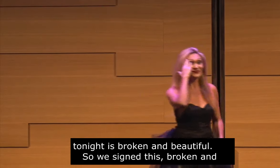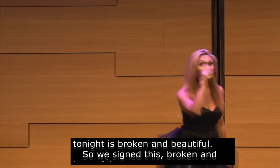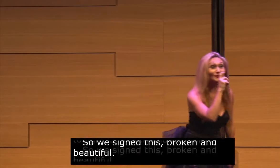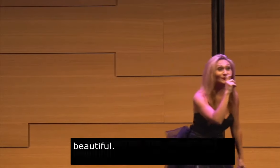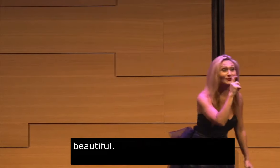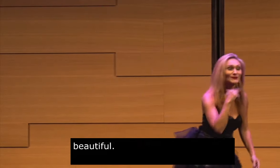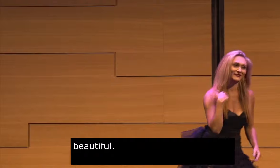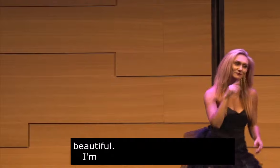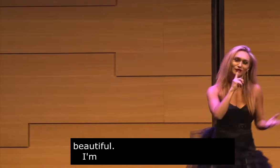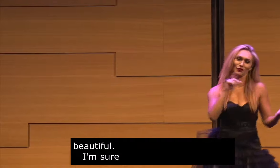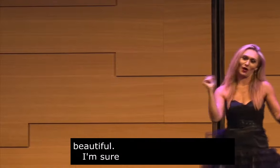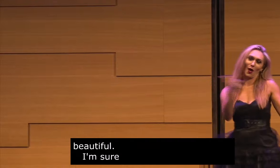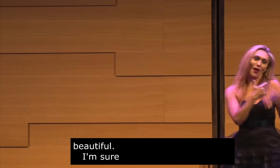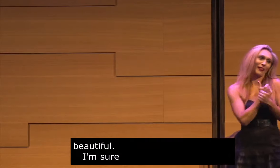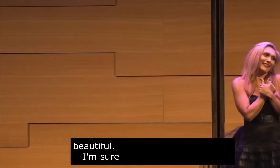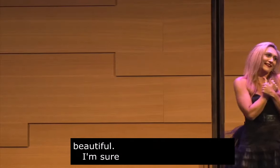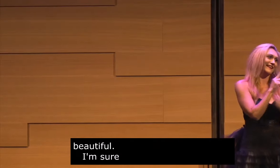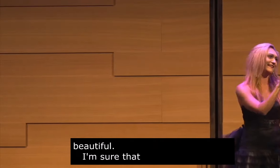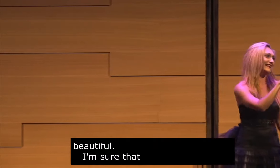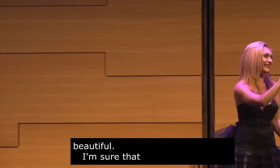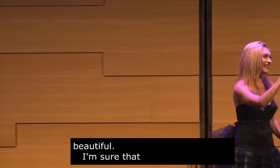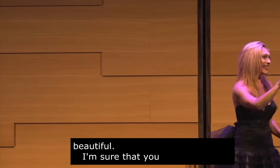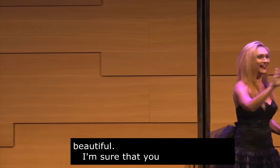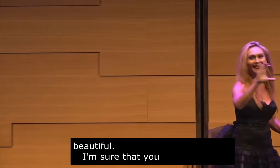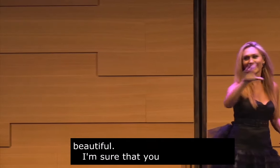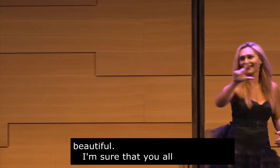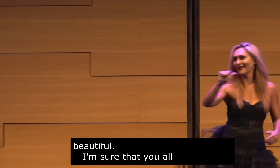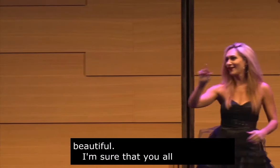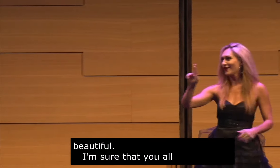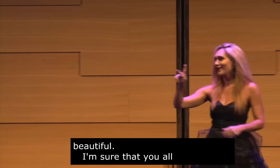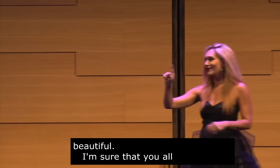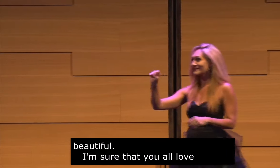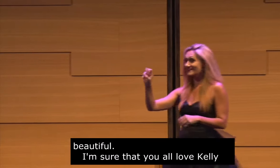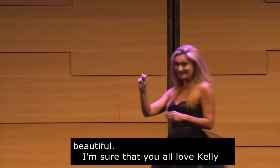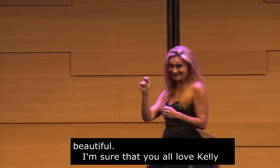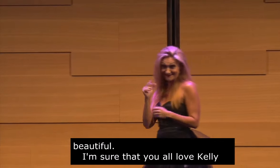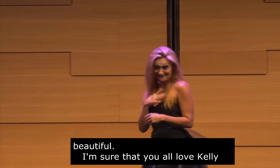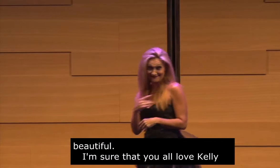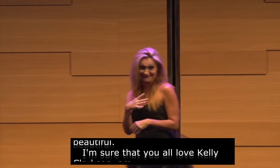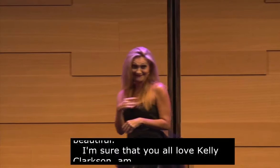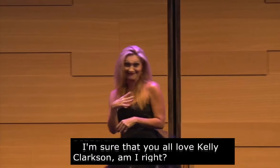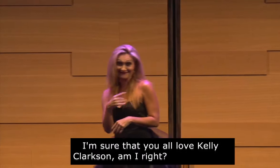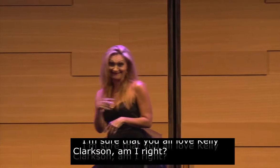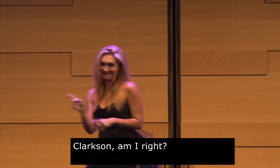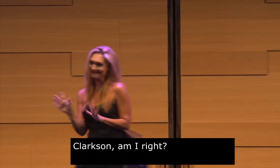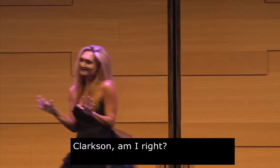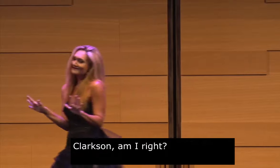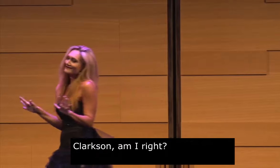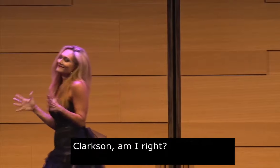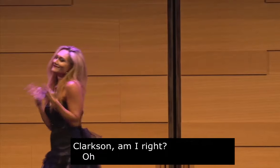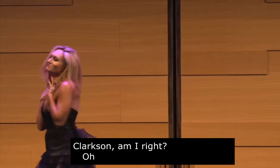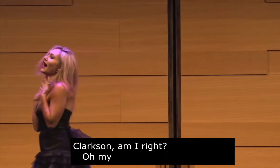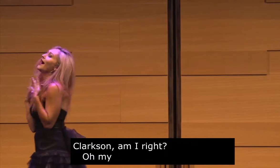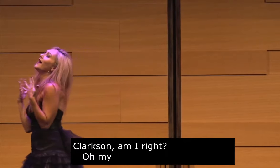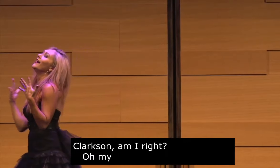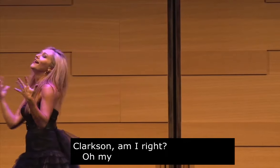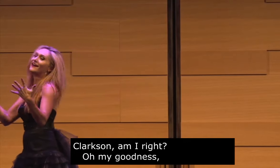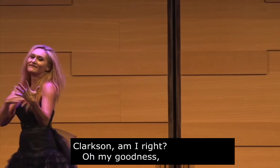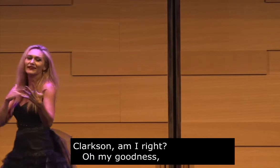Beautiful. I'm sure that you all love Kelly Clarkson, am I right? Oh my